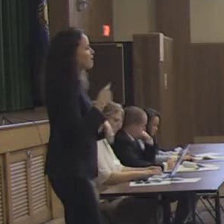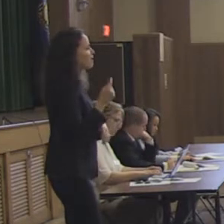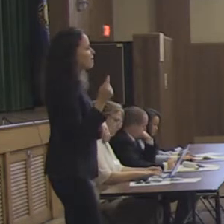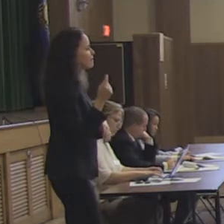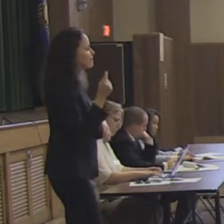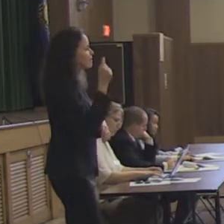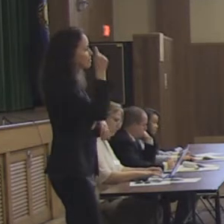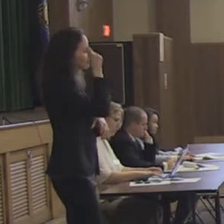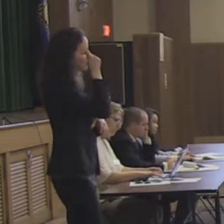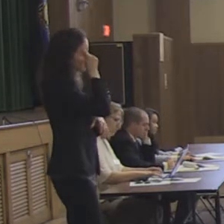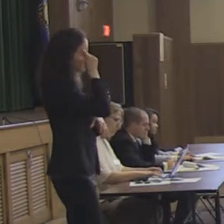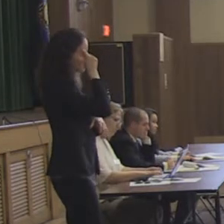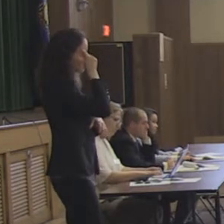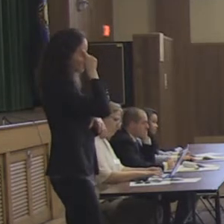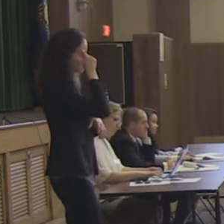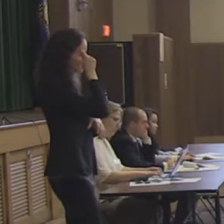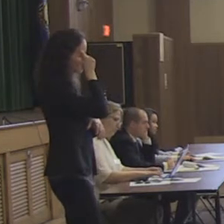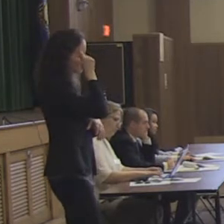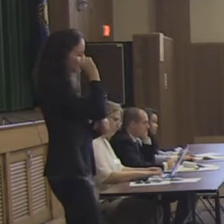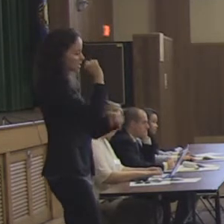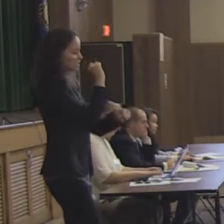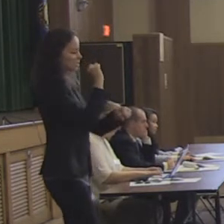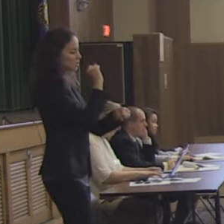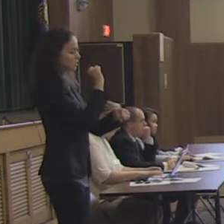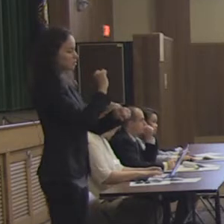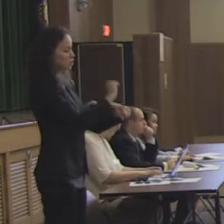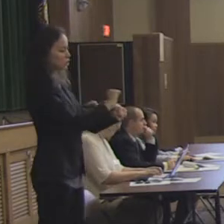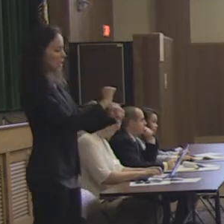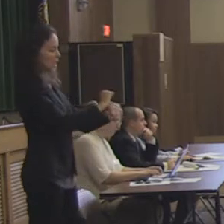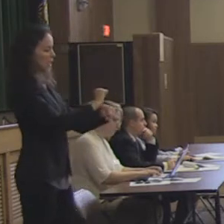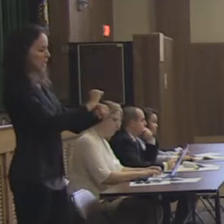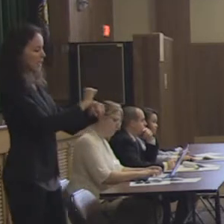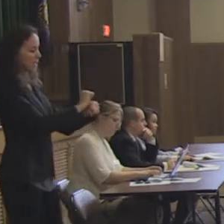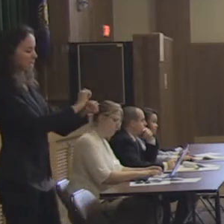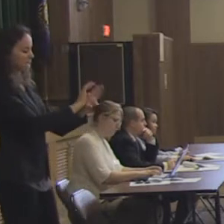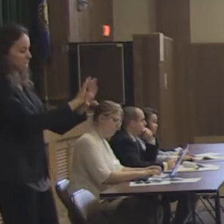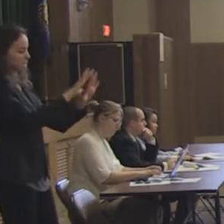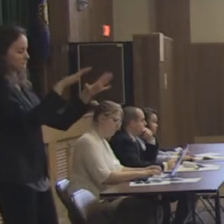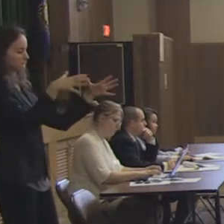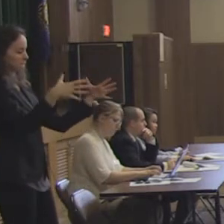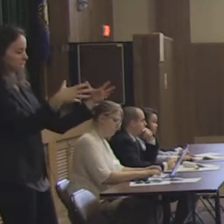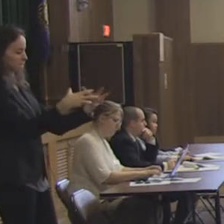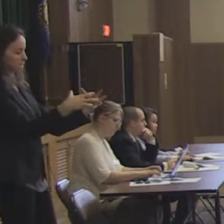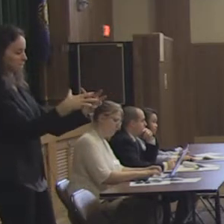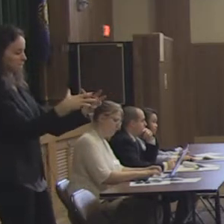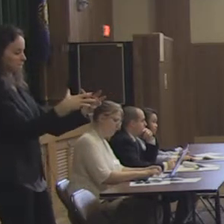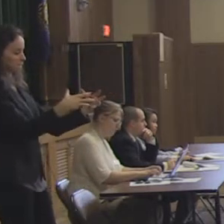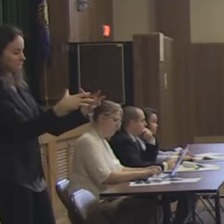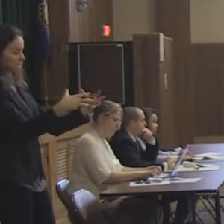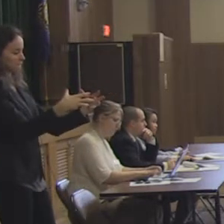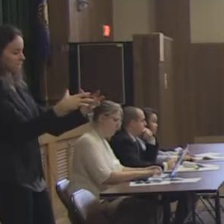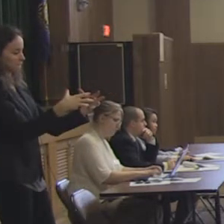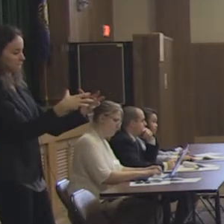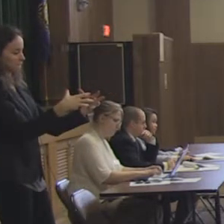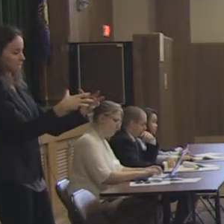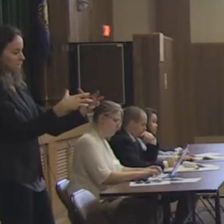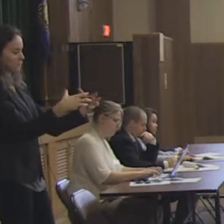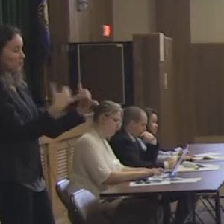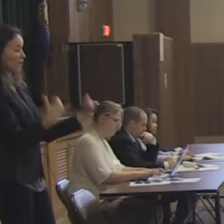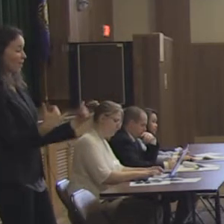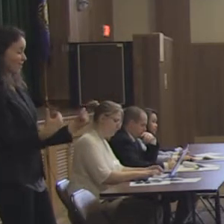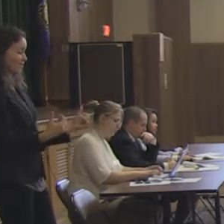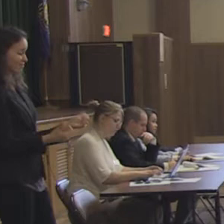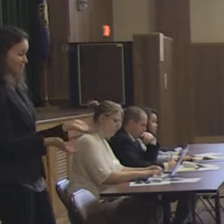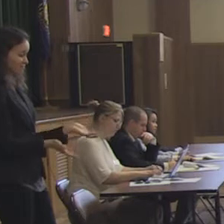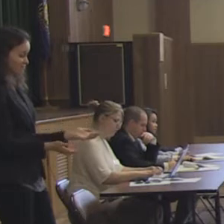the job pool that people come from, that we have to come from, is not diverse enough,